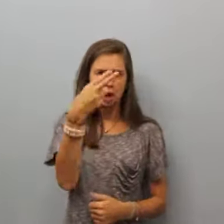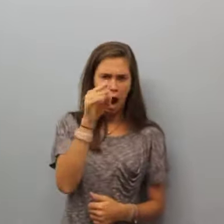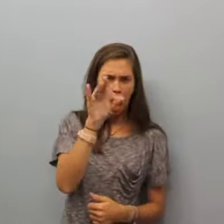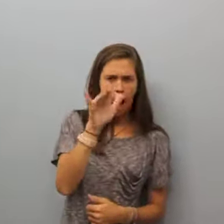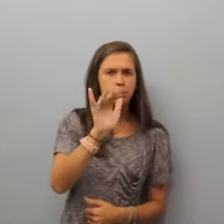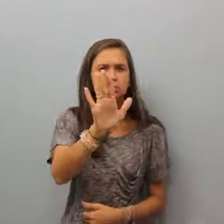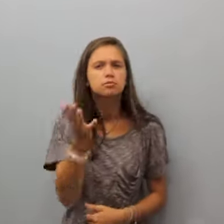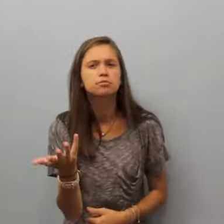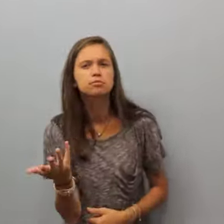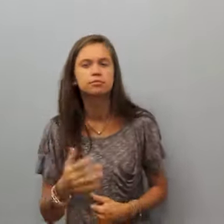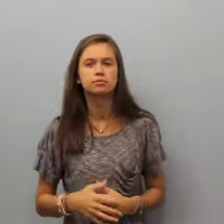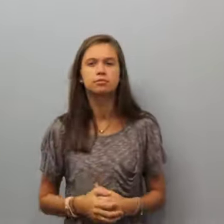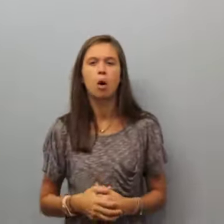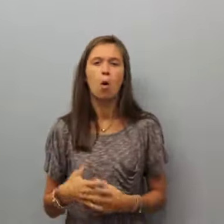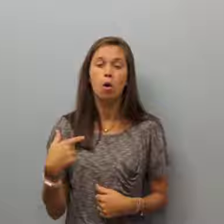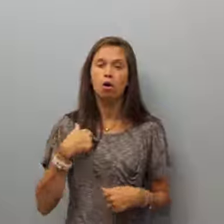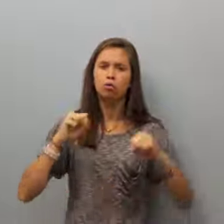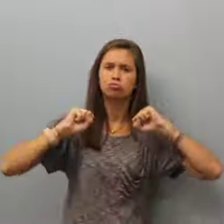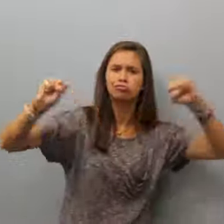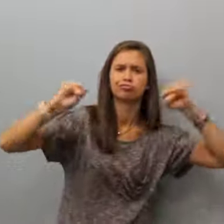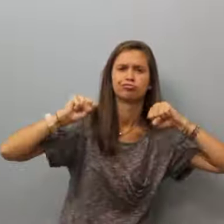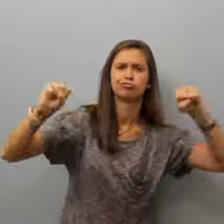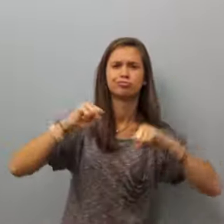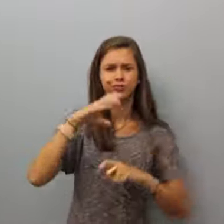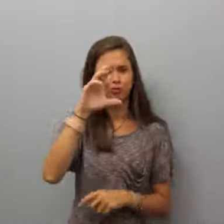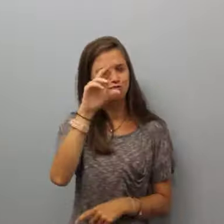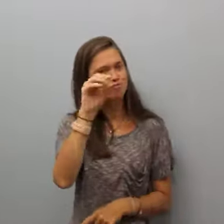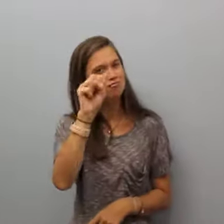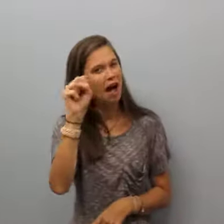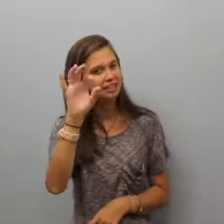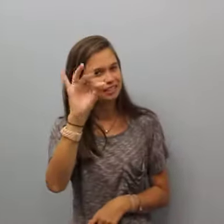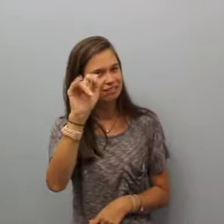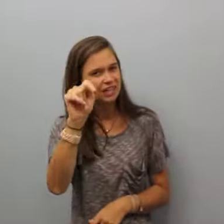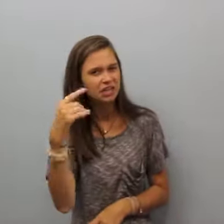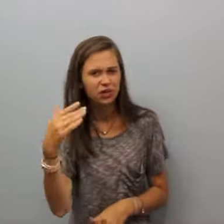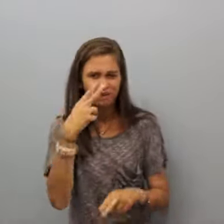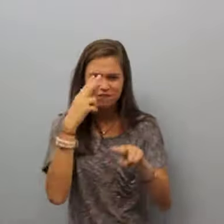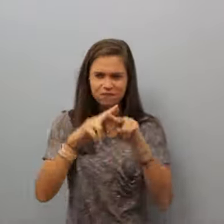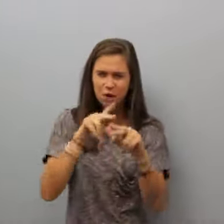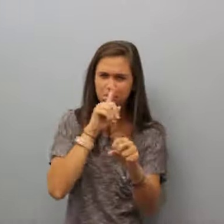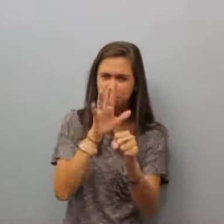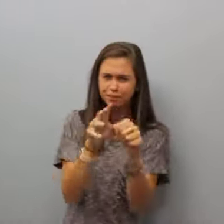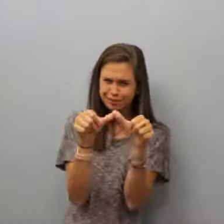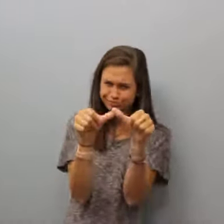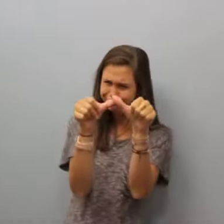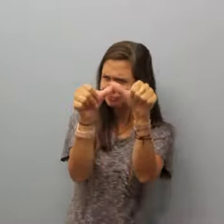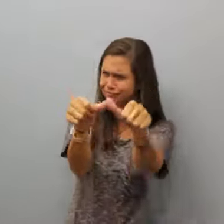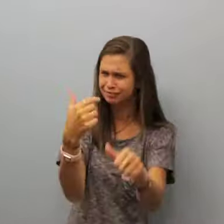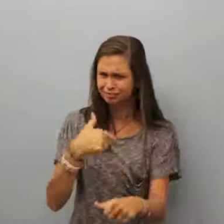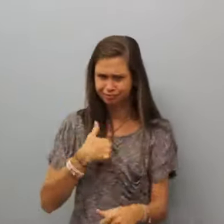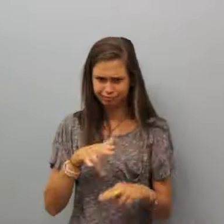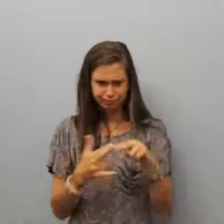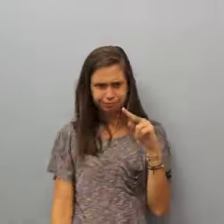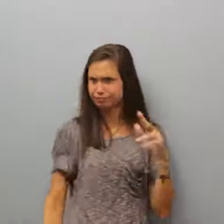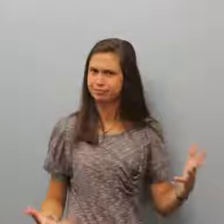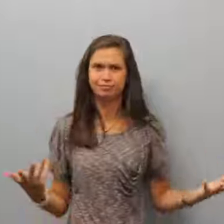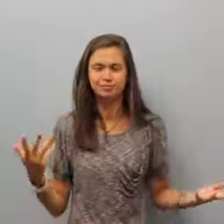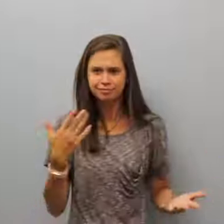Ramon's family is so proud of him that he's gone back to school and is going to finish his education. For hobbies,